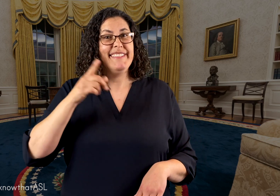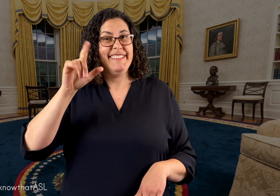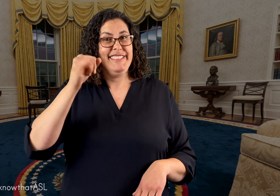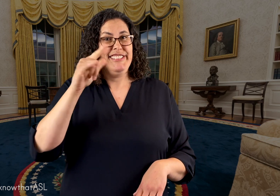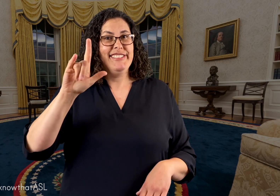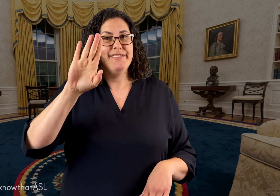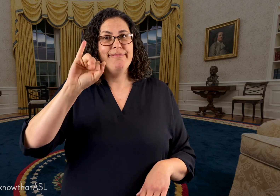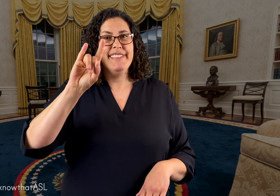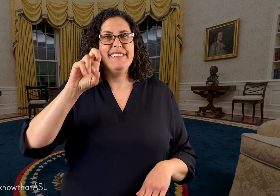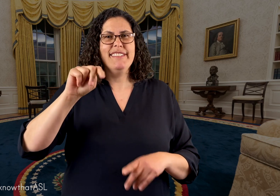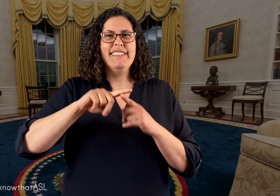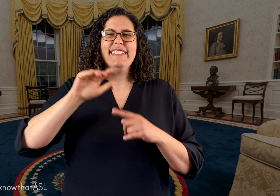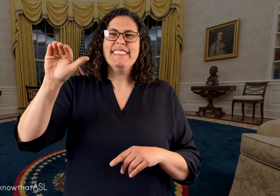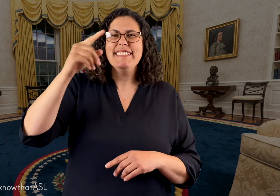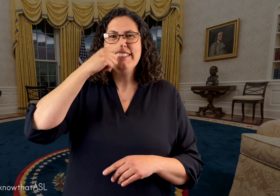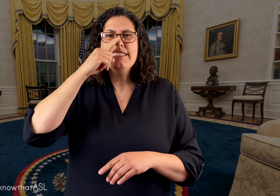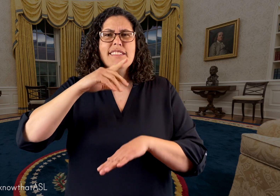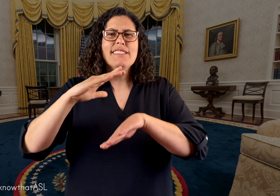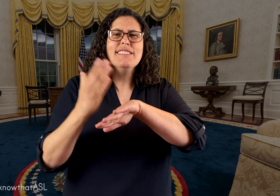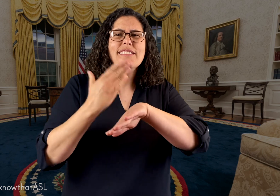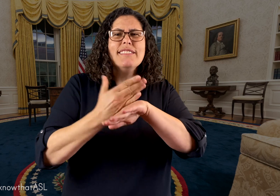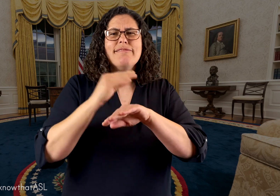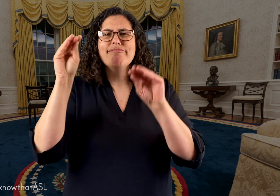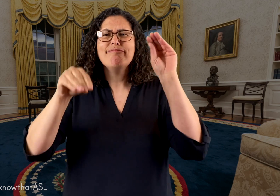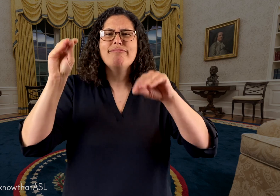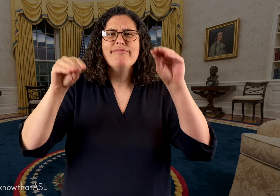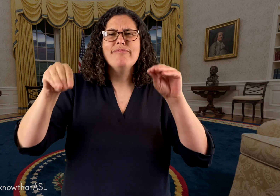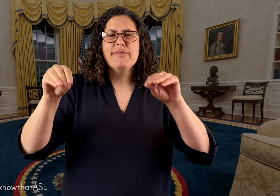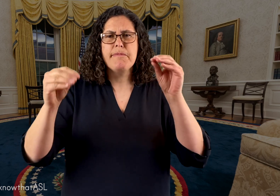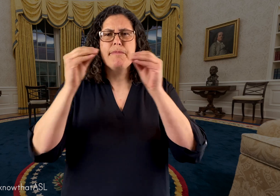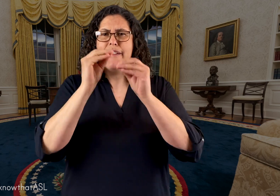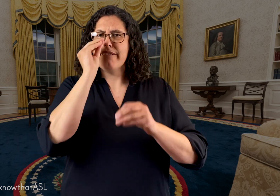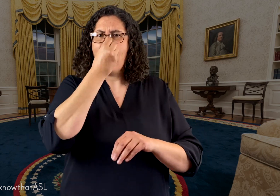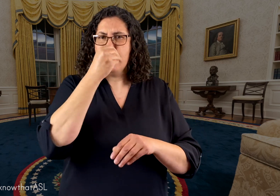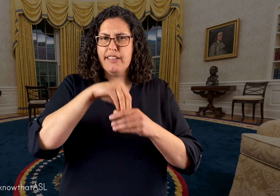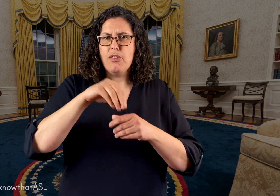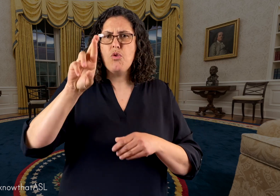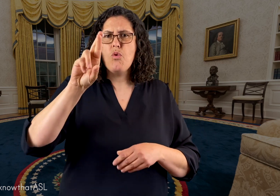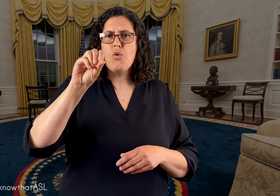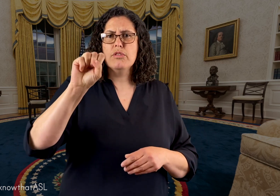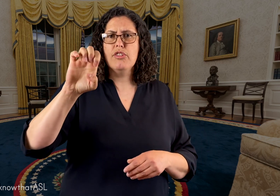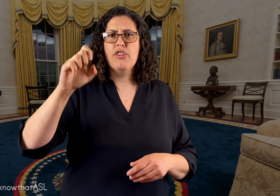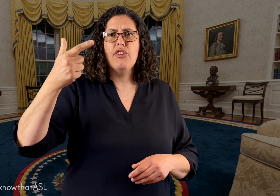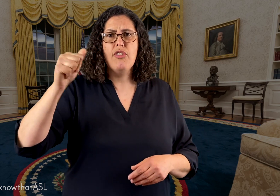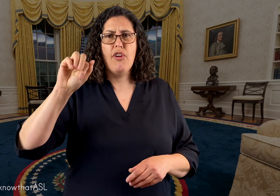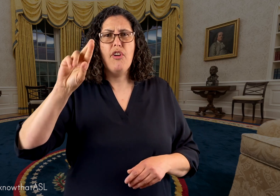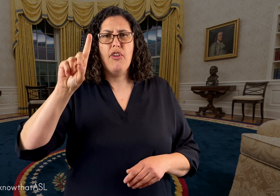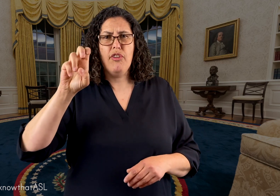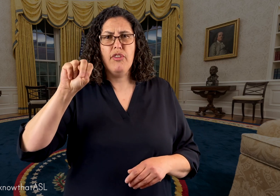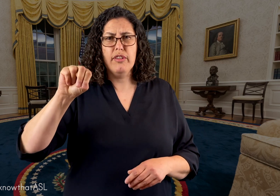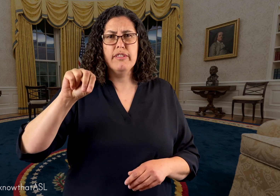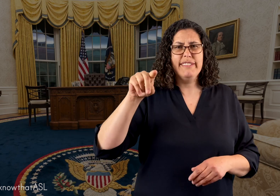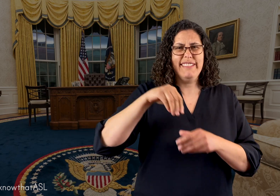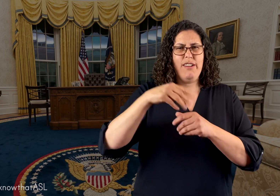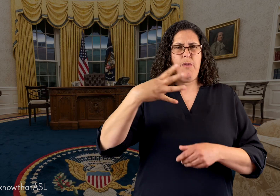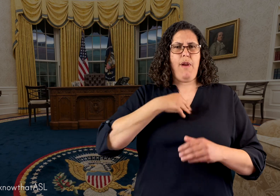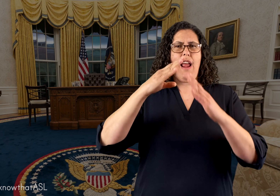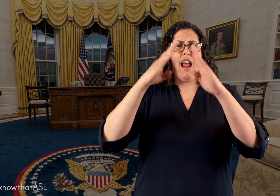Biden, to please renovate and restore the Rose Garden, to install more flowers throughout. That area, the